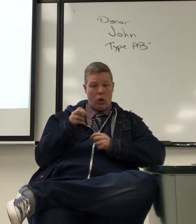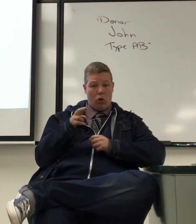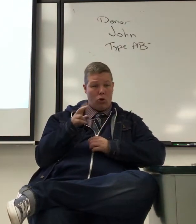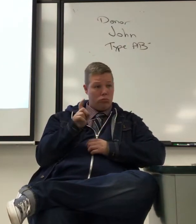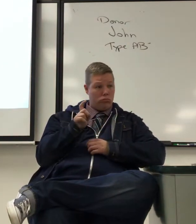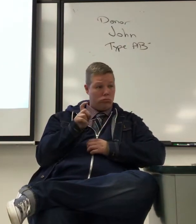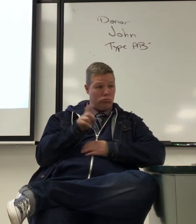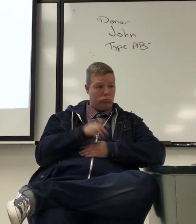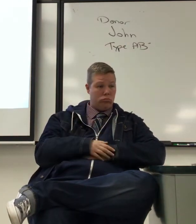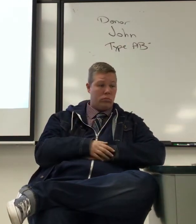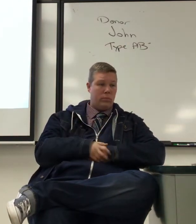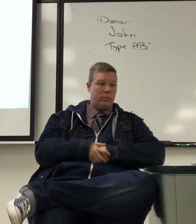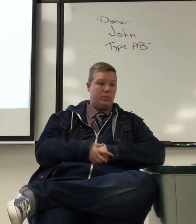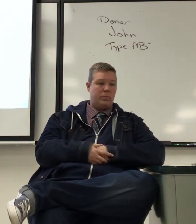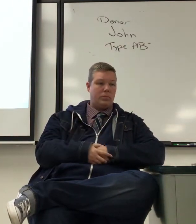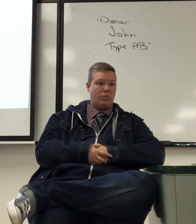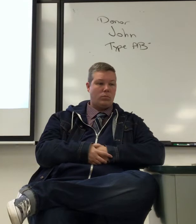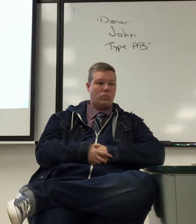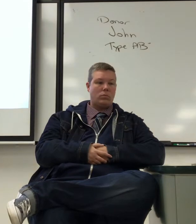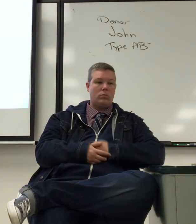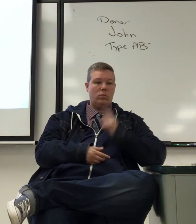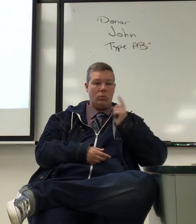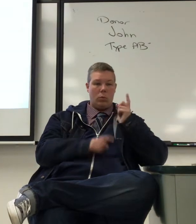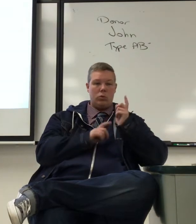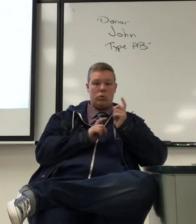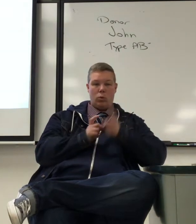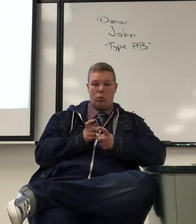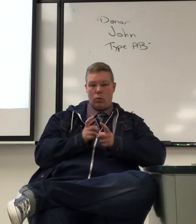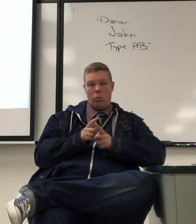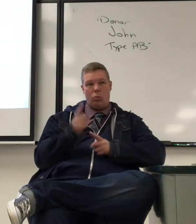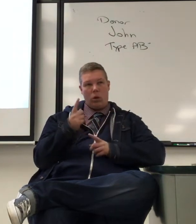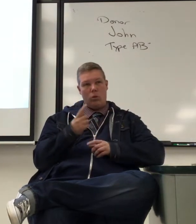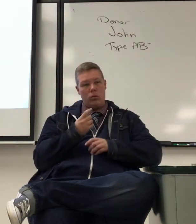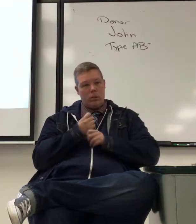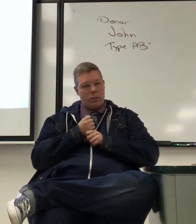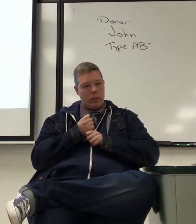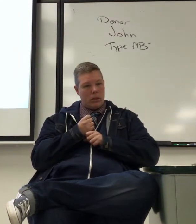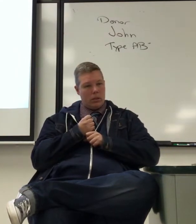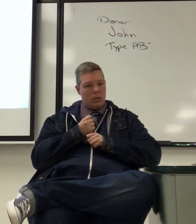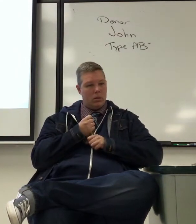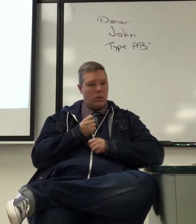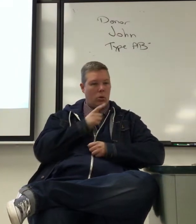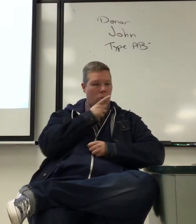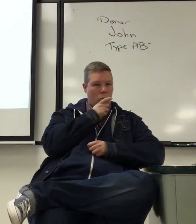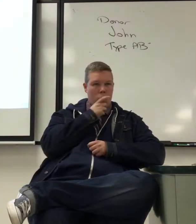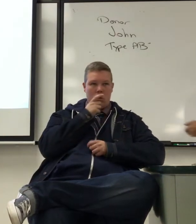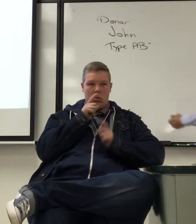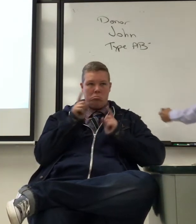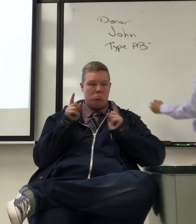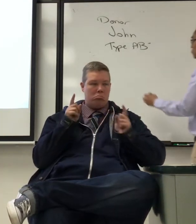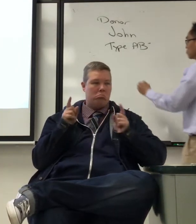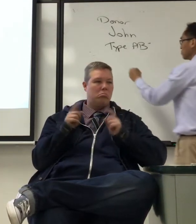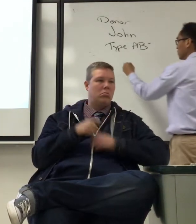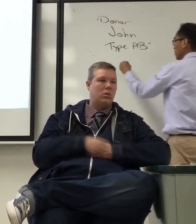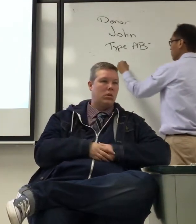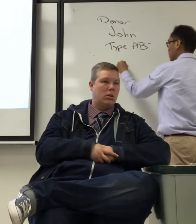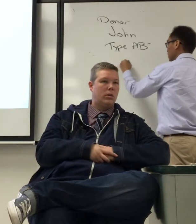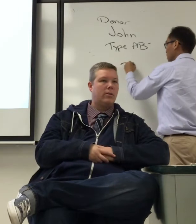right? Because we called one donor, one recipient, so we know who's who. And